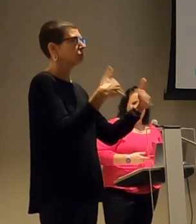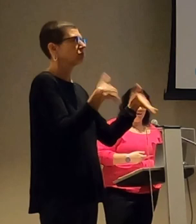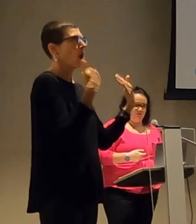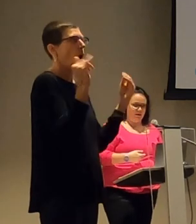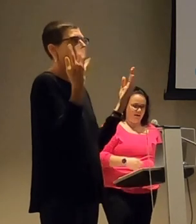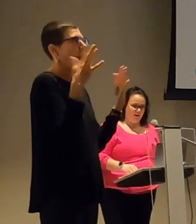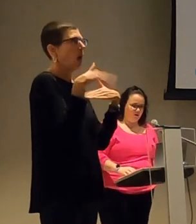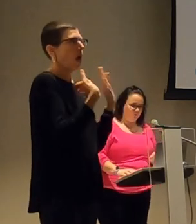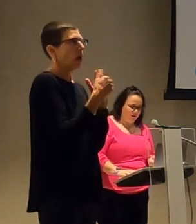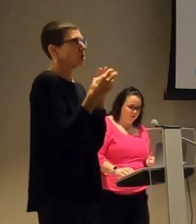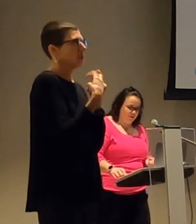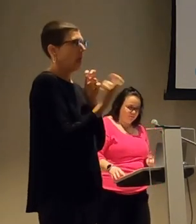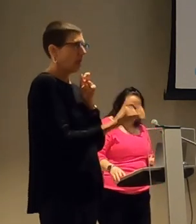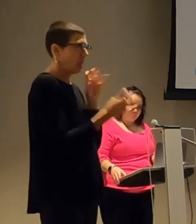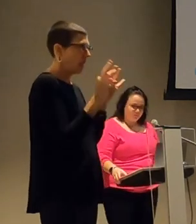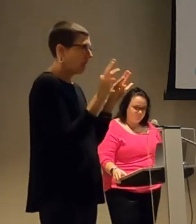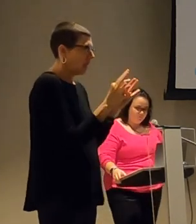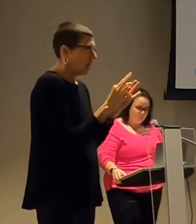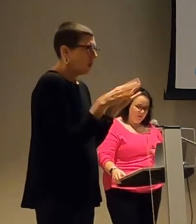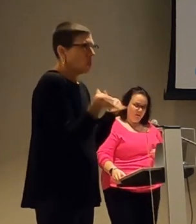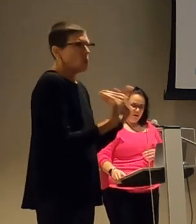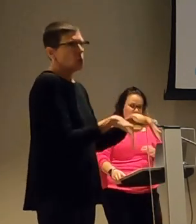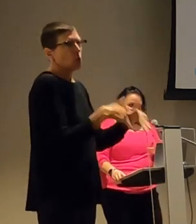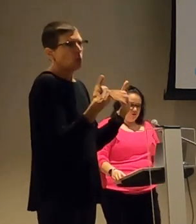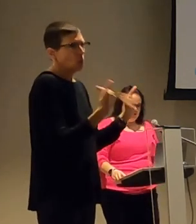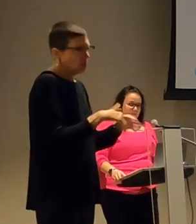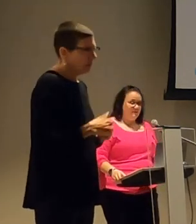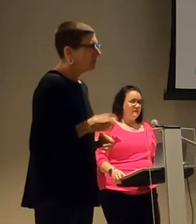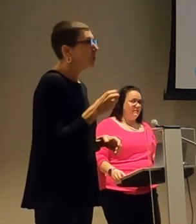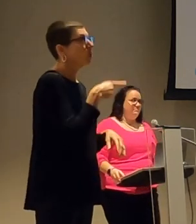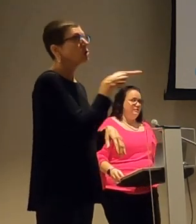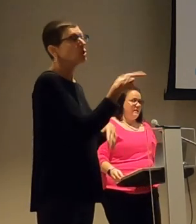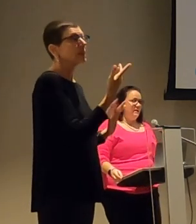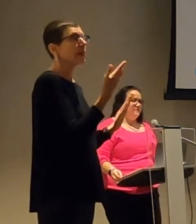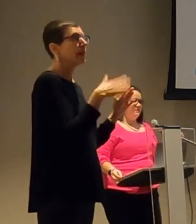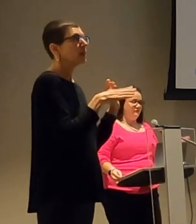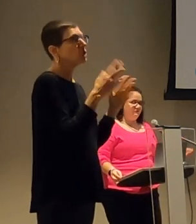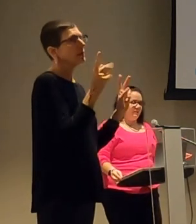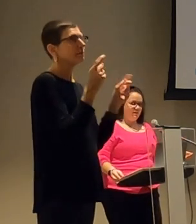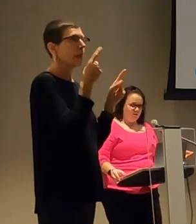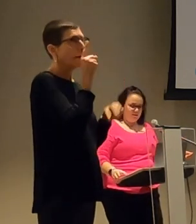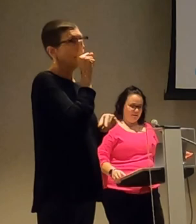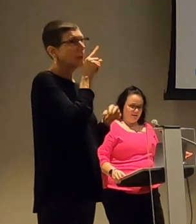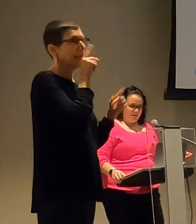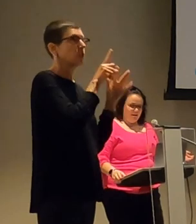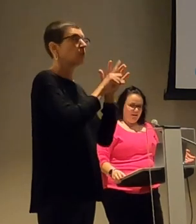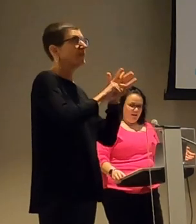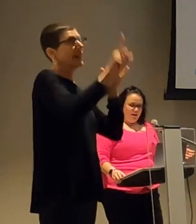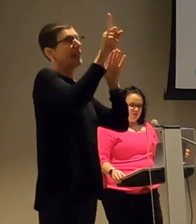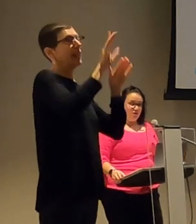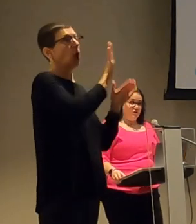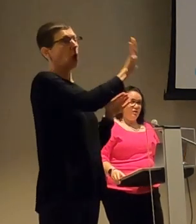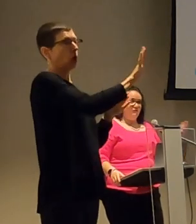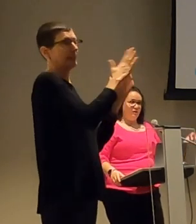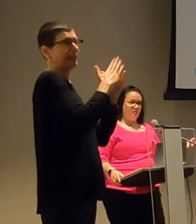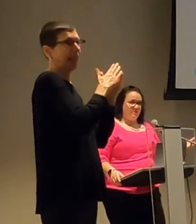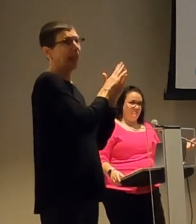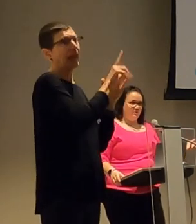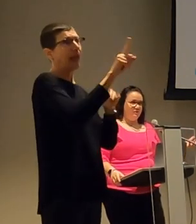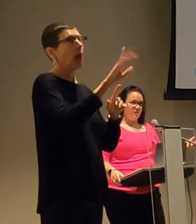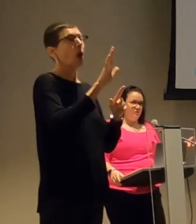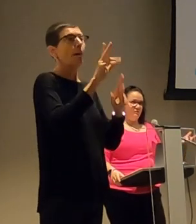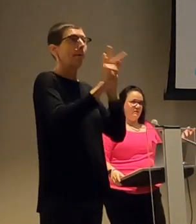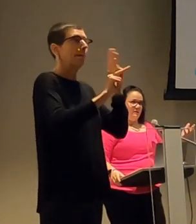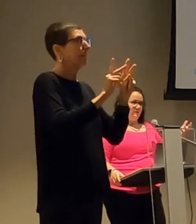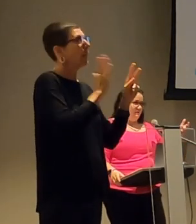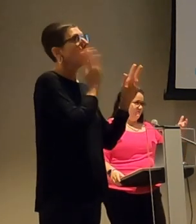everyone was kind of enamored with her. So she basically pretends to flee her city and turn over her